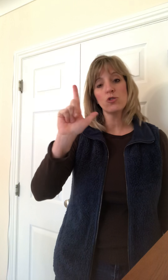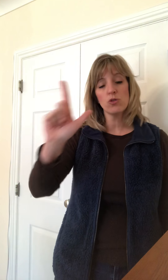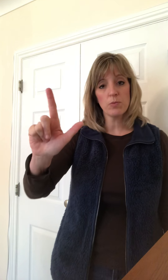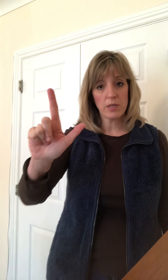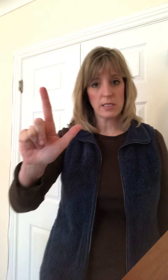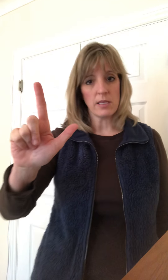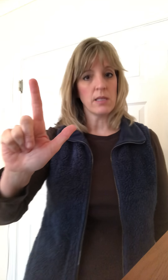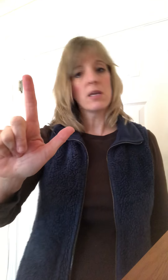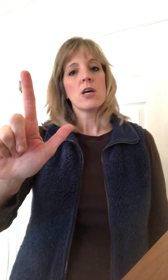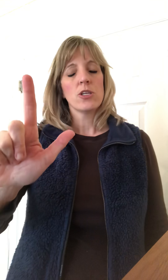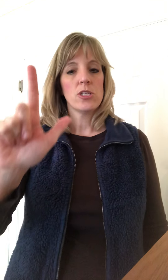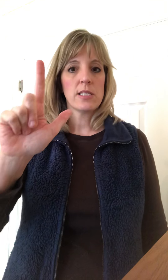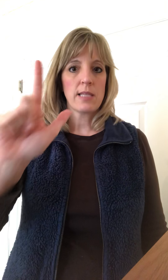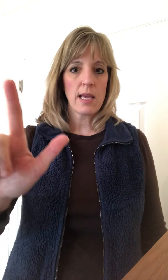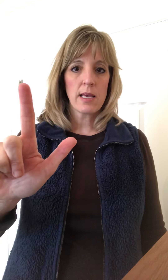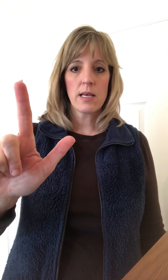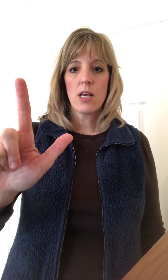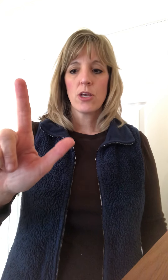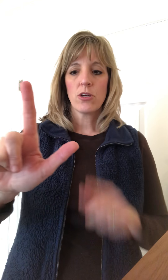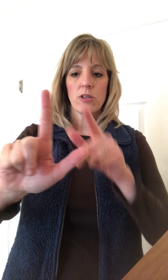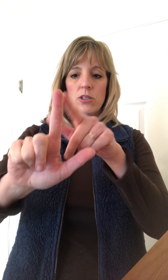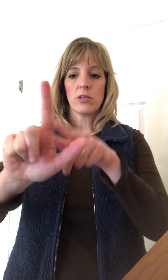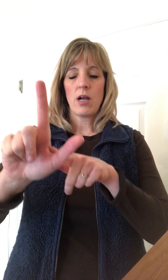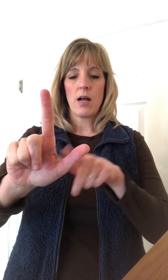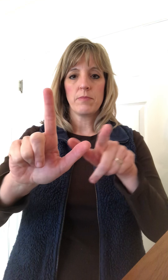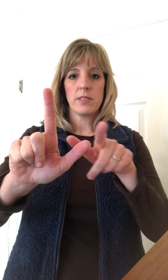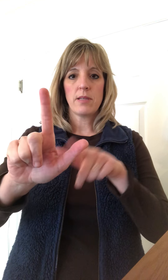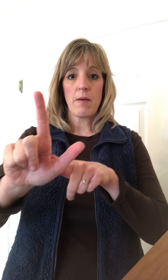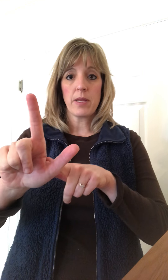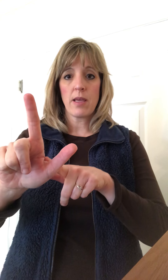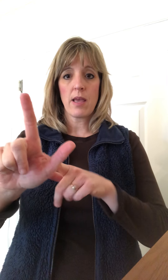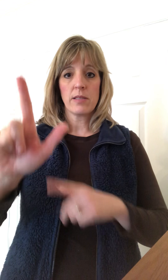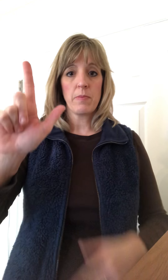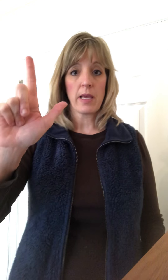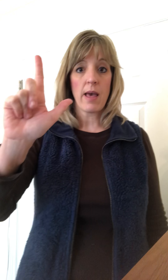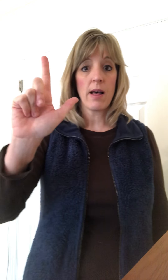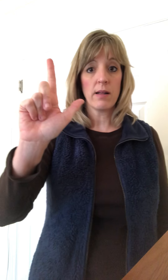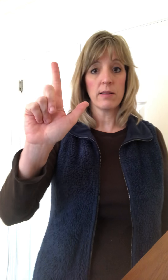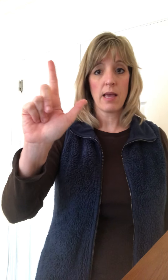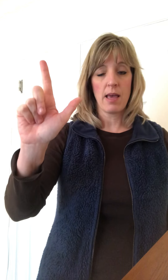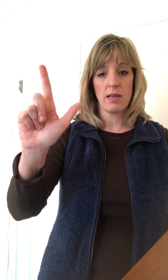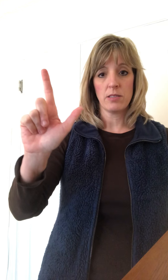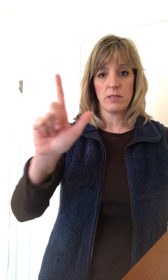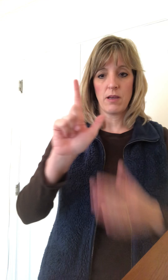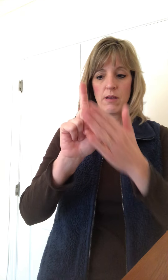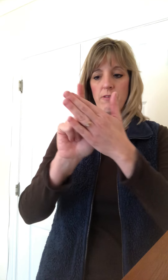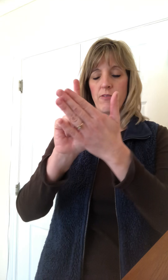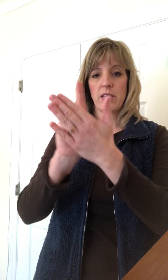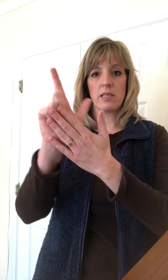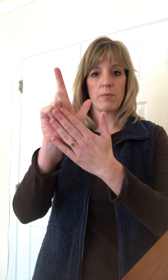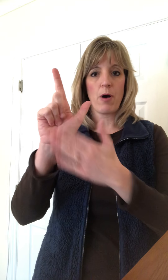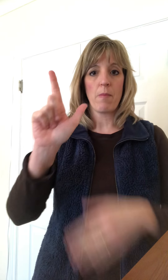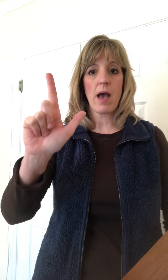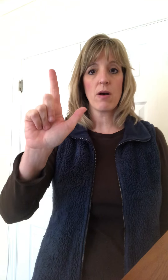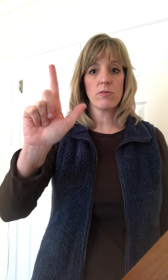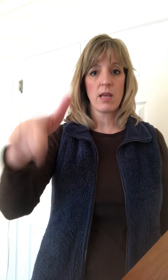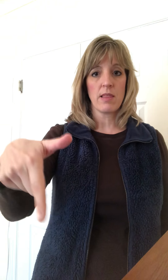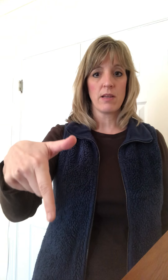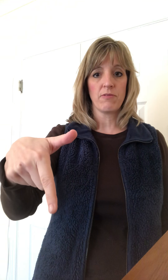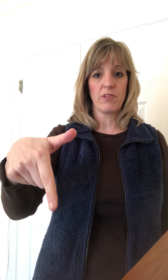super easy. You just take your dominant hand, make an L and face it palm out and then flip